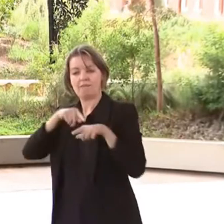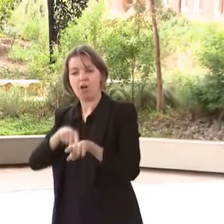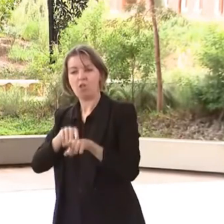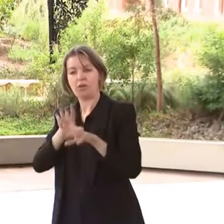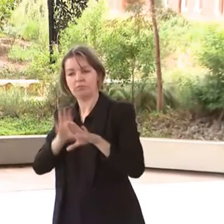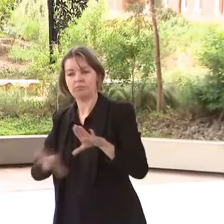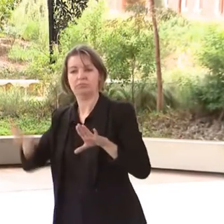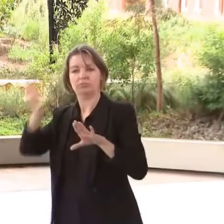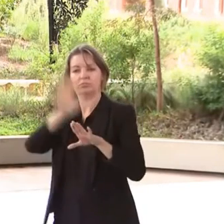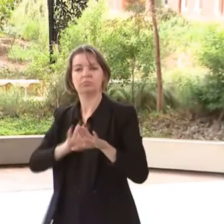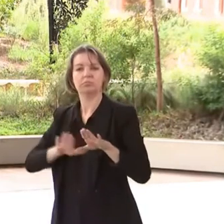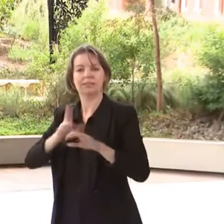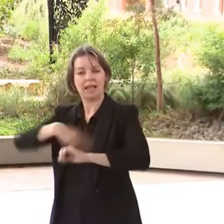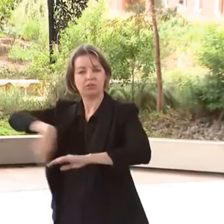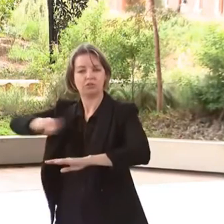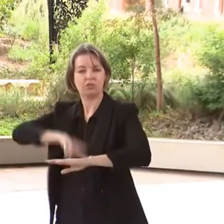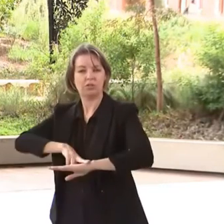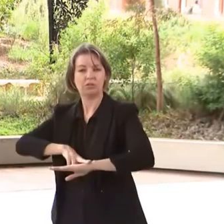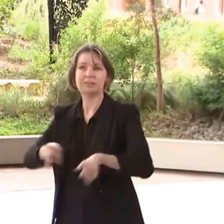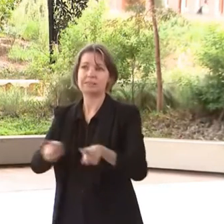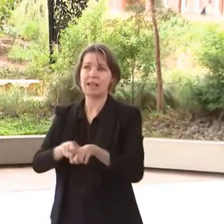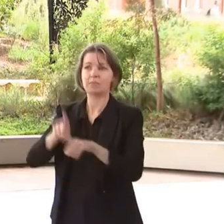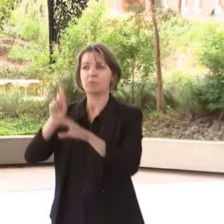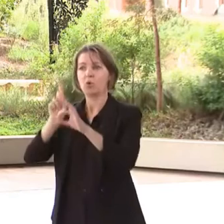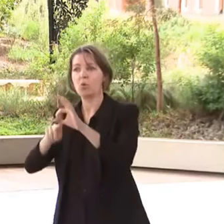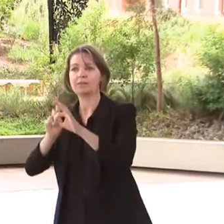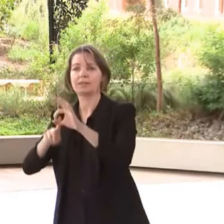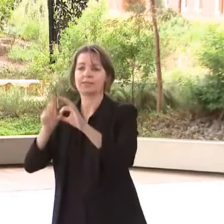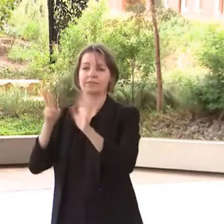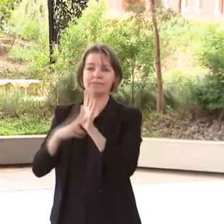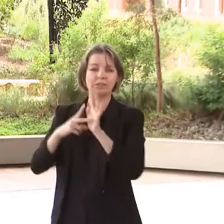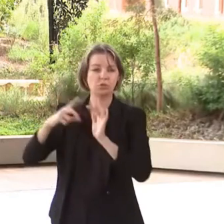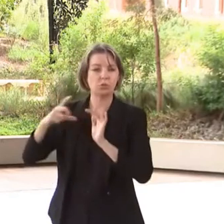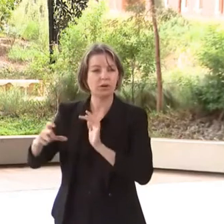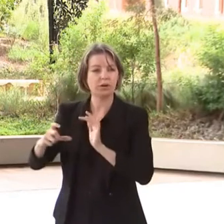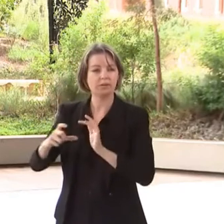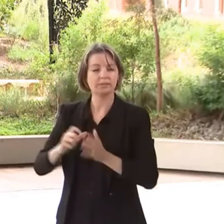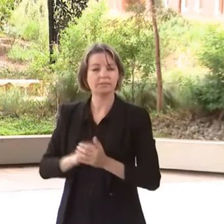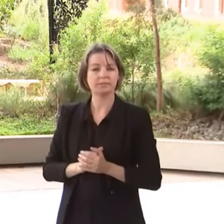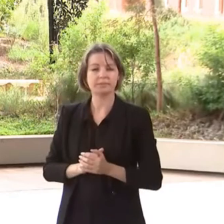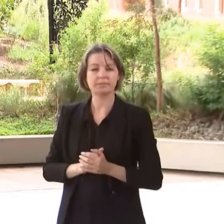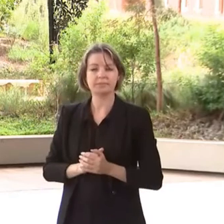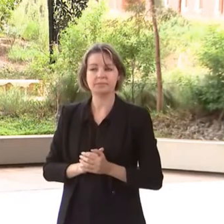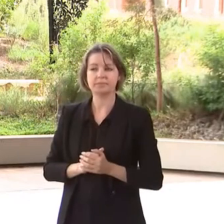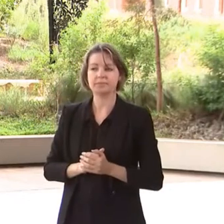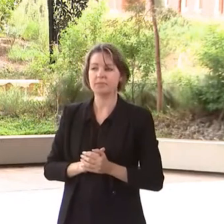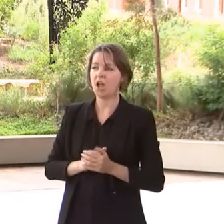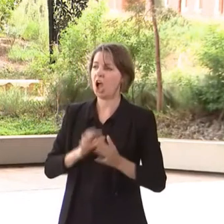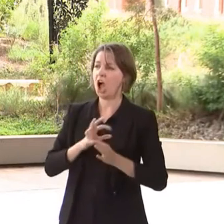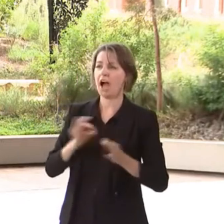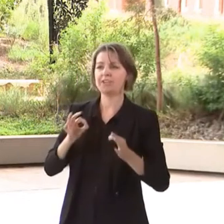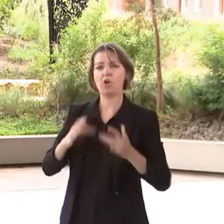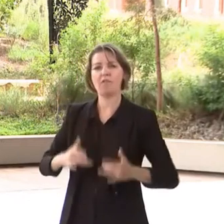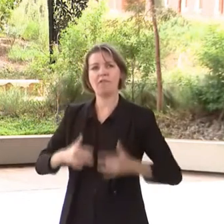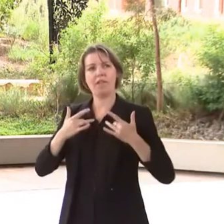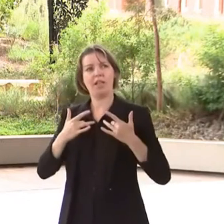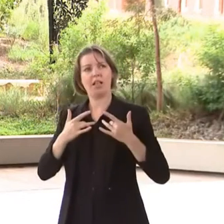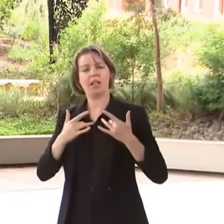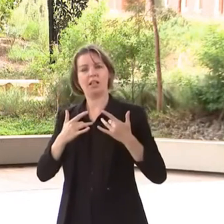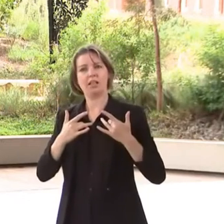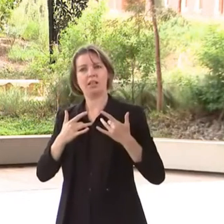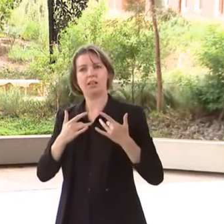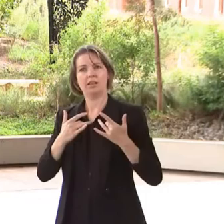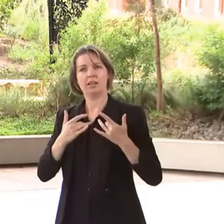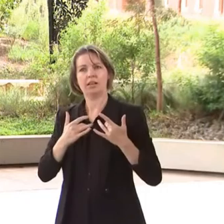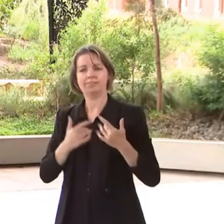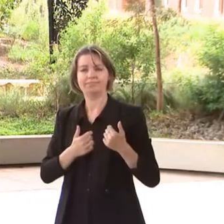like Victoria and just like Queensland. Well, I don't think it's helpful for other premiers to be providing